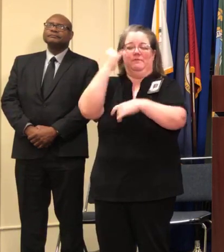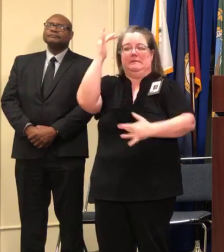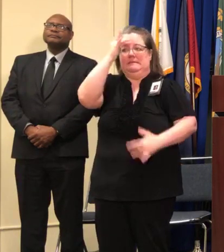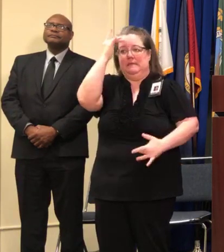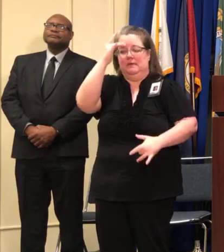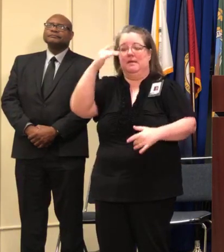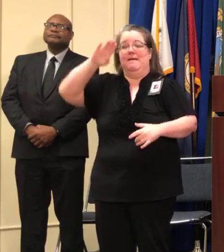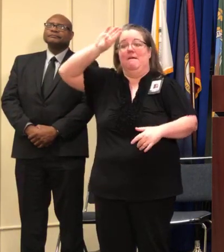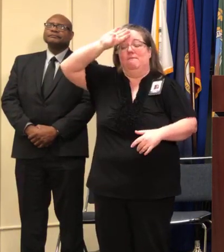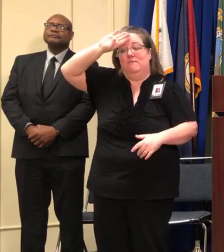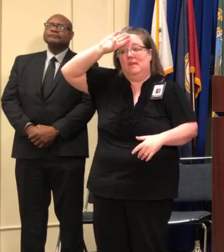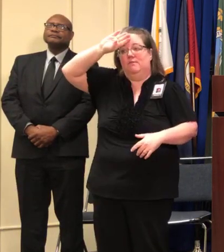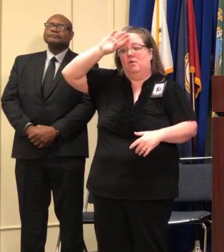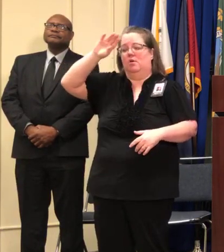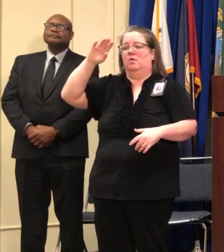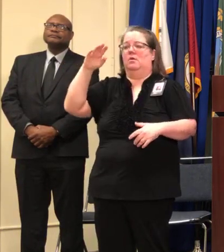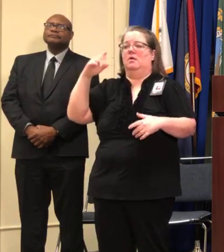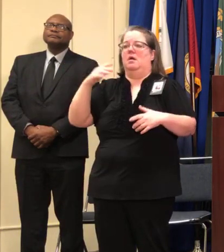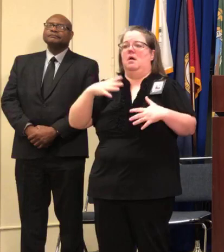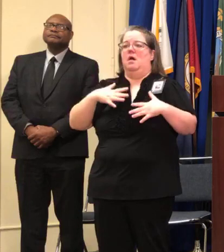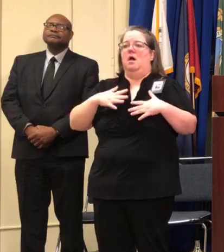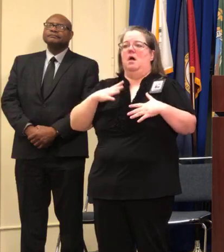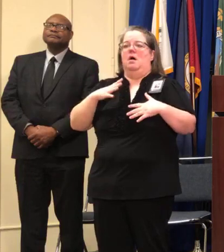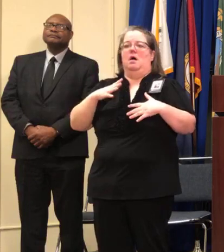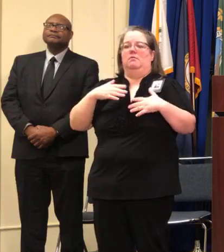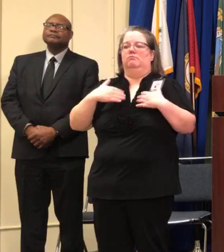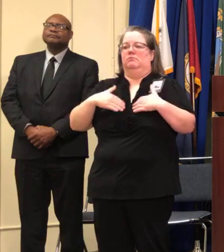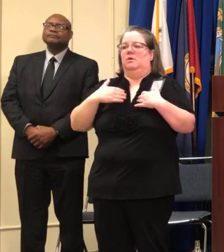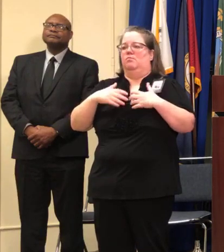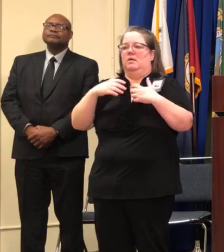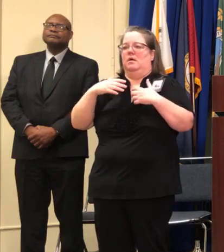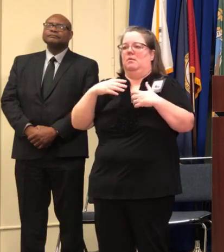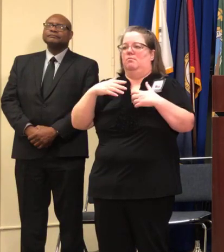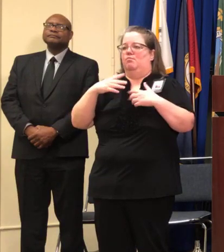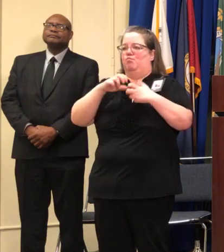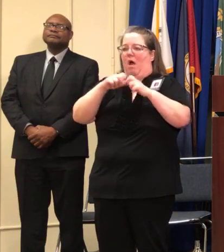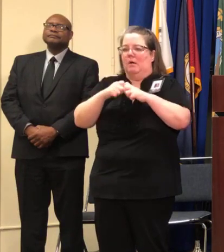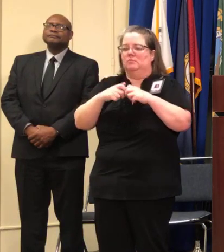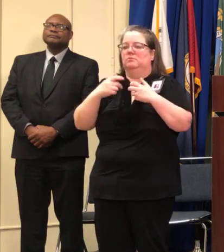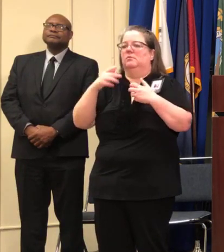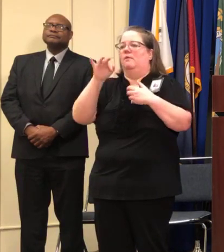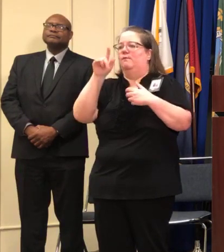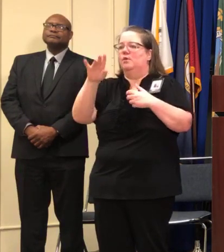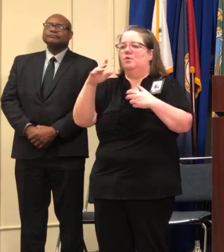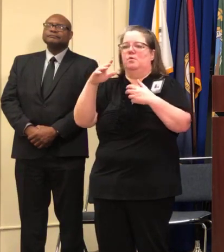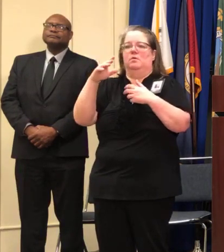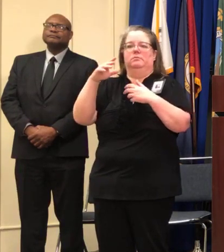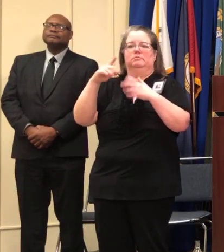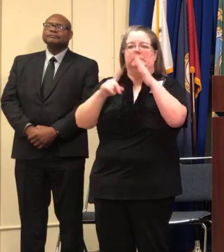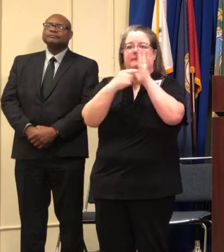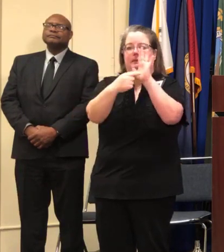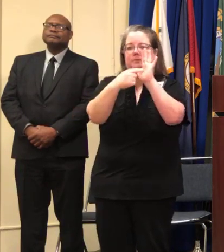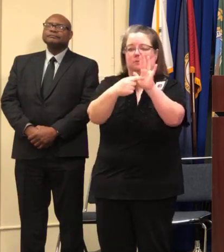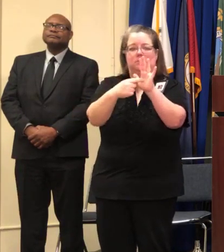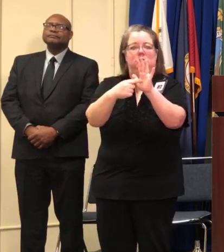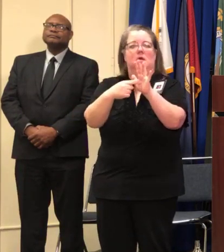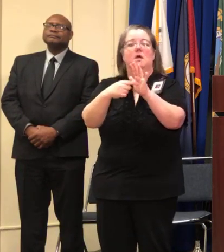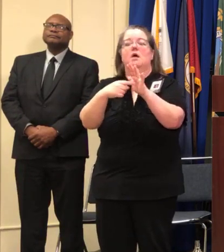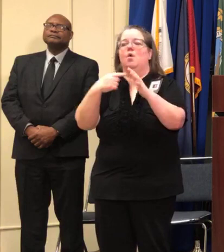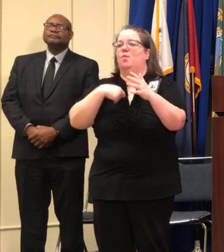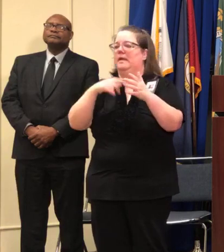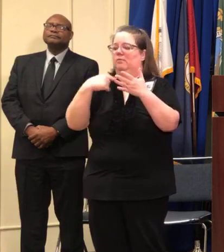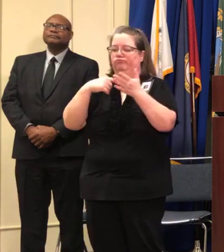with fever or any upper respiratory symptoms or flu-like symptoms. Consistently, as our team are doing